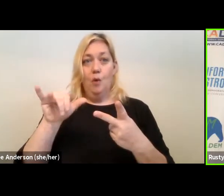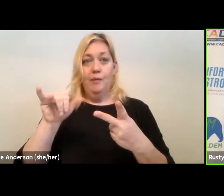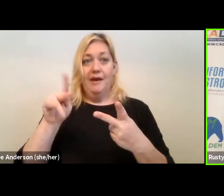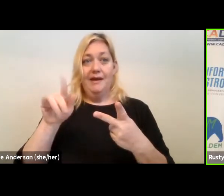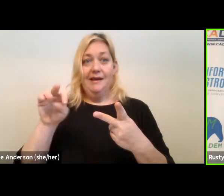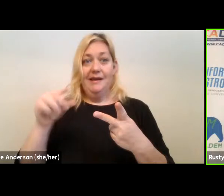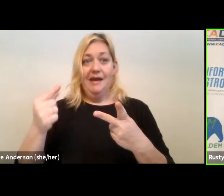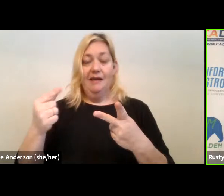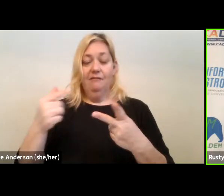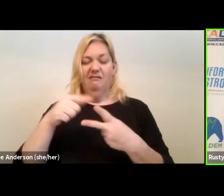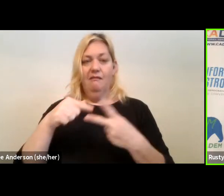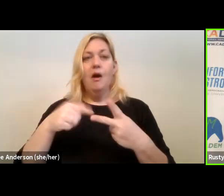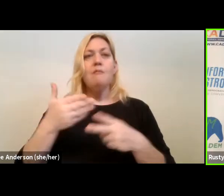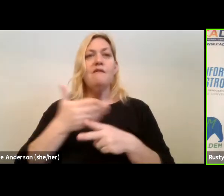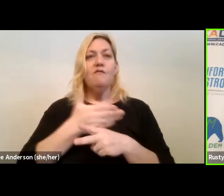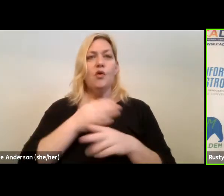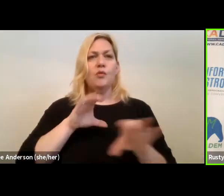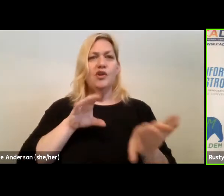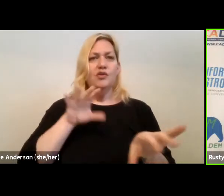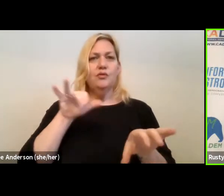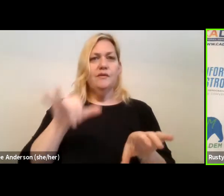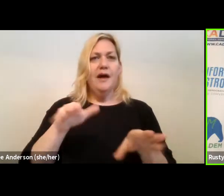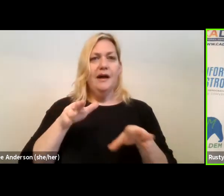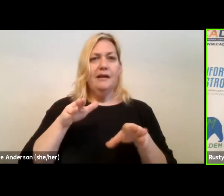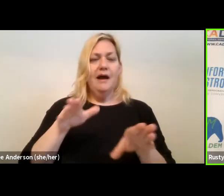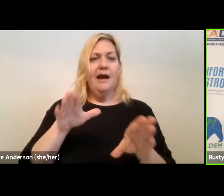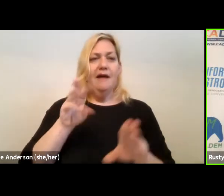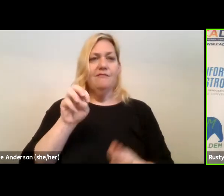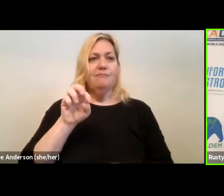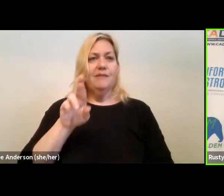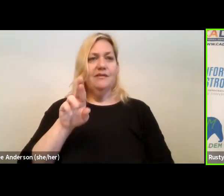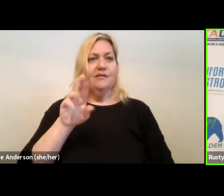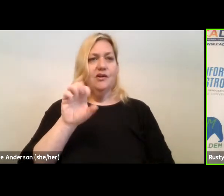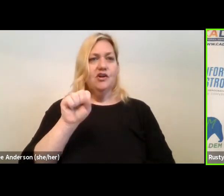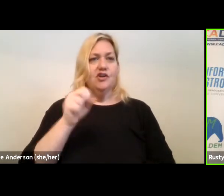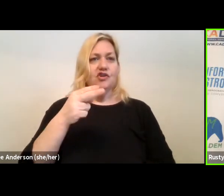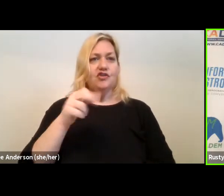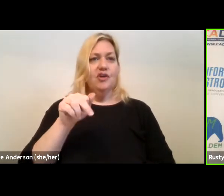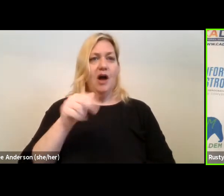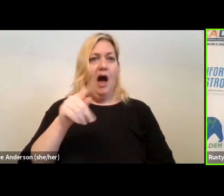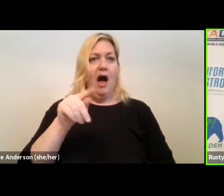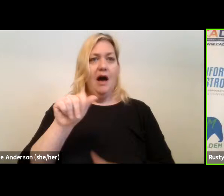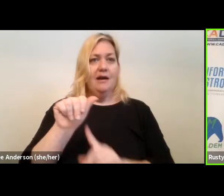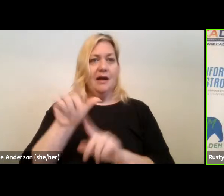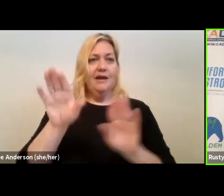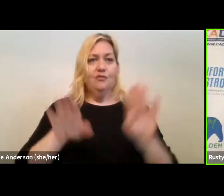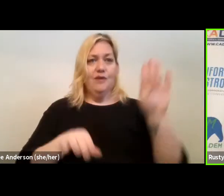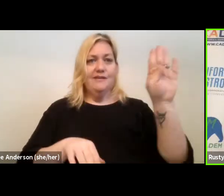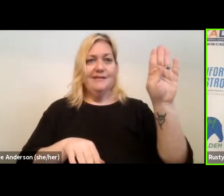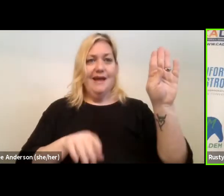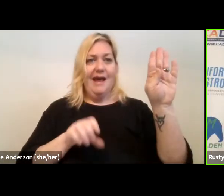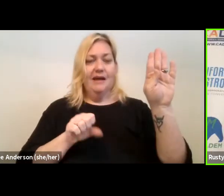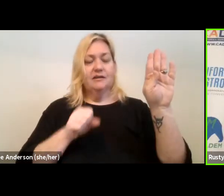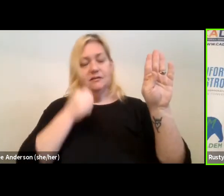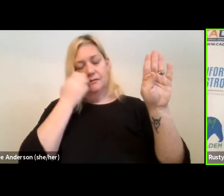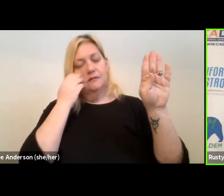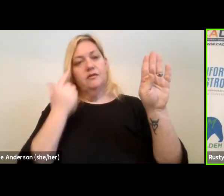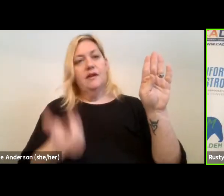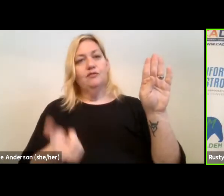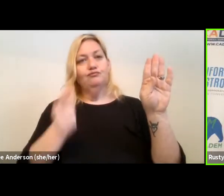Before we do that, let me, I have Mr. Shahada who has raised his hand. So let's